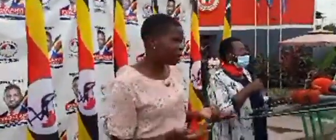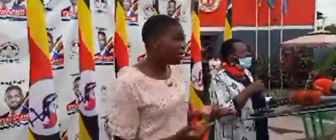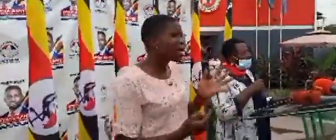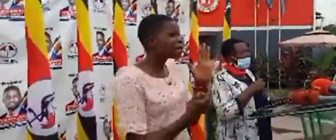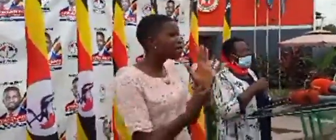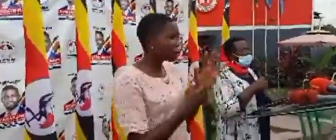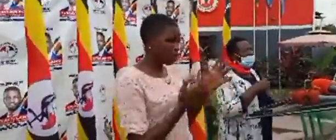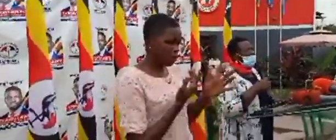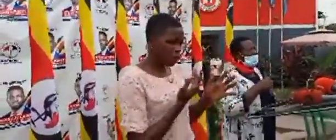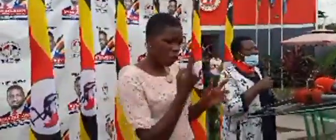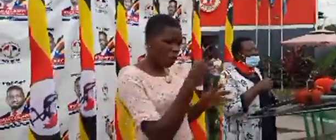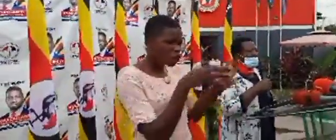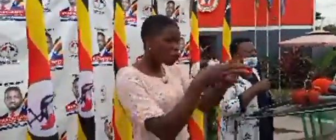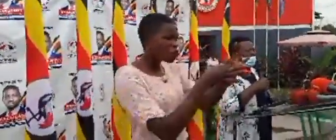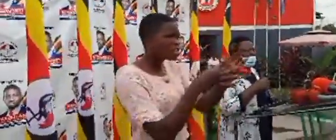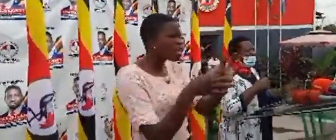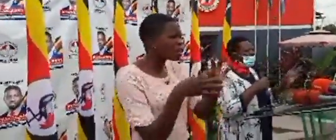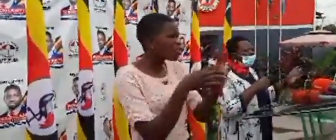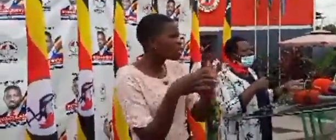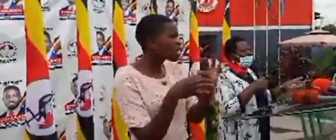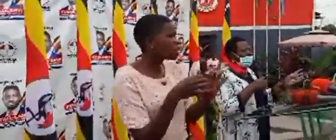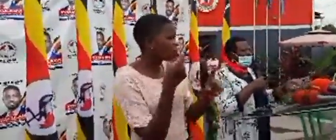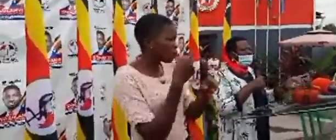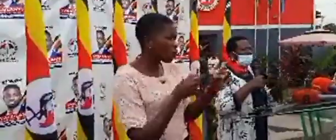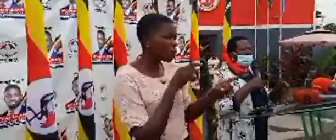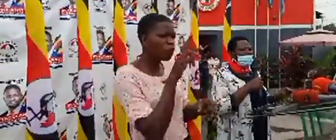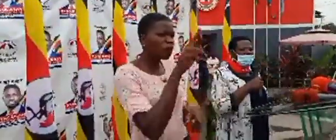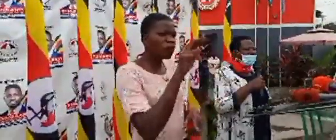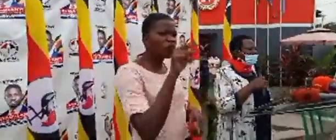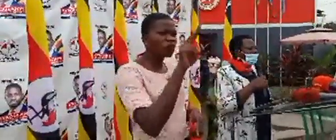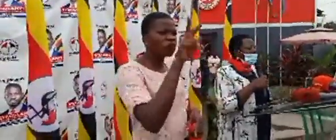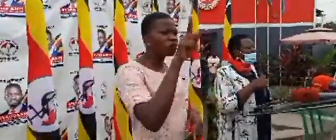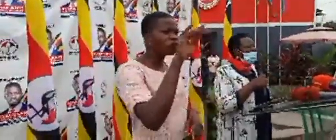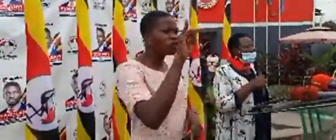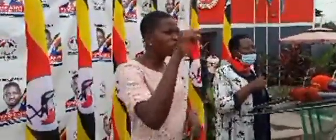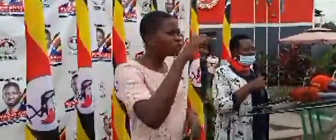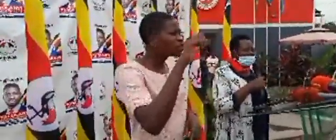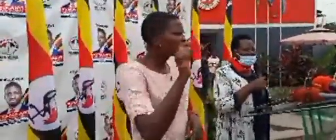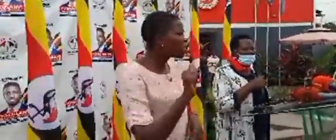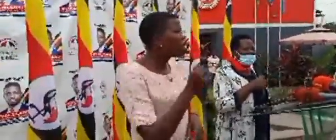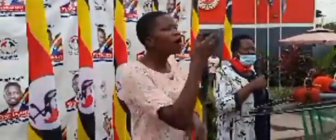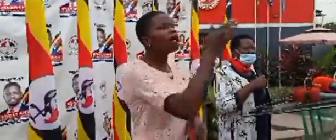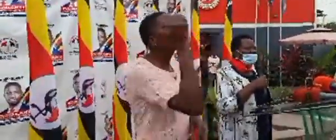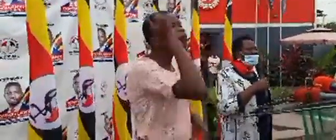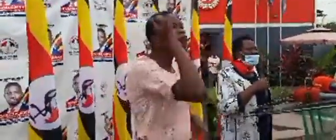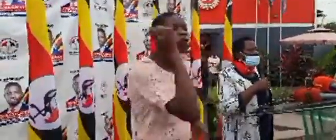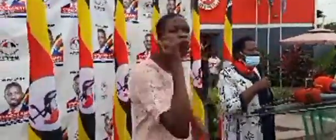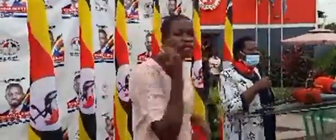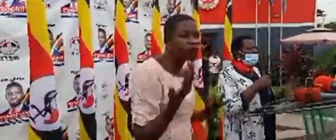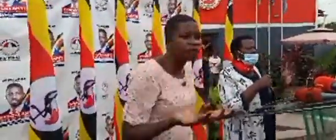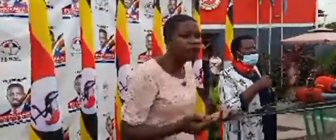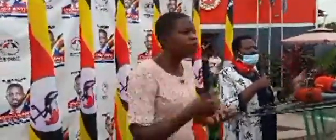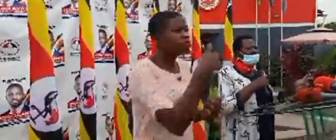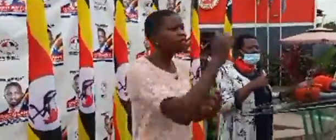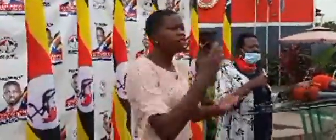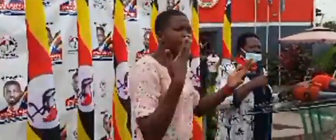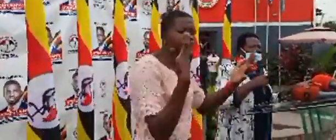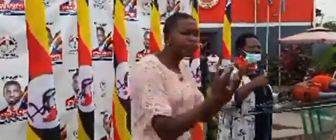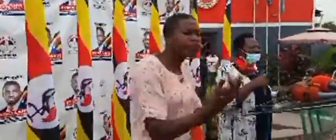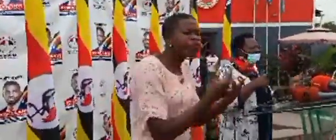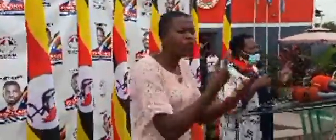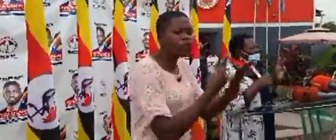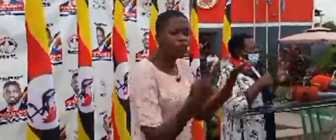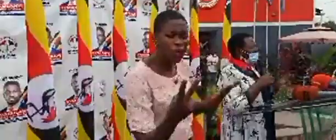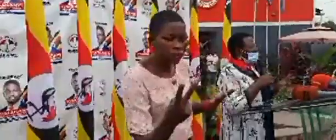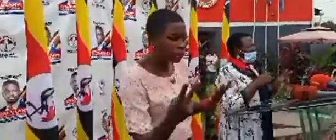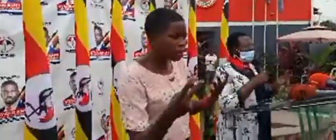from Richiga, the one called Mutambuka Tugasingwa, is in court. He has been in detention for 2 weeks,